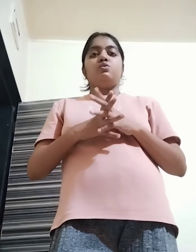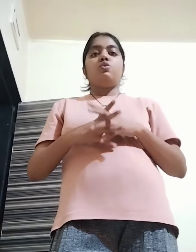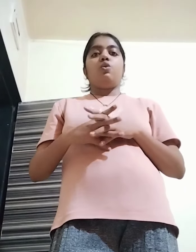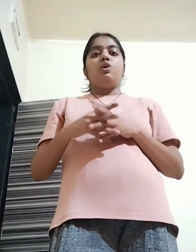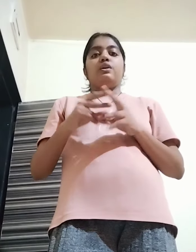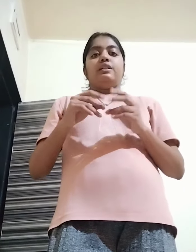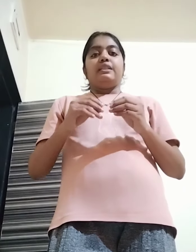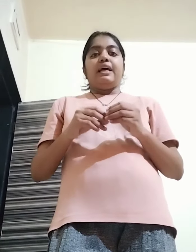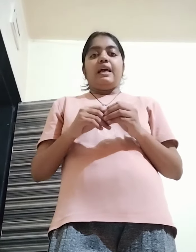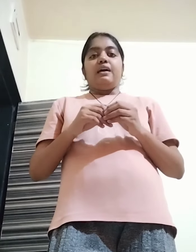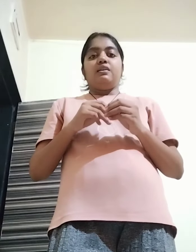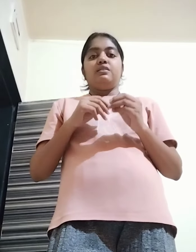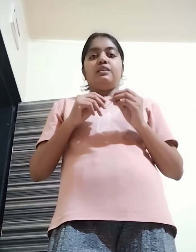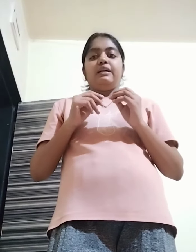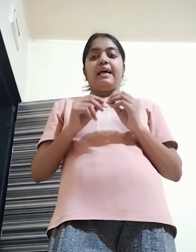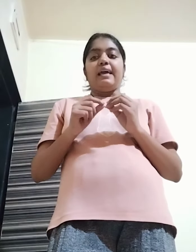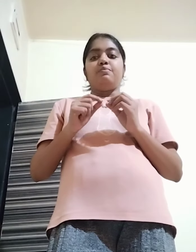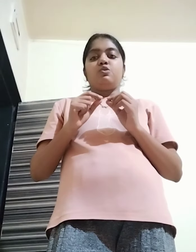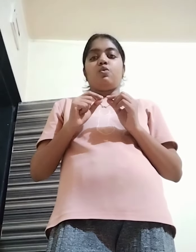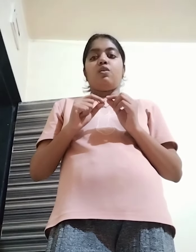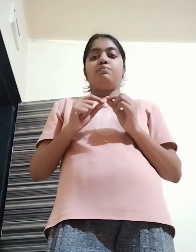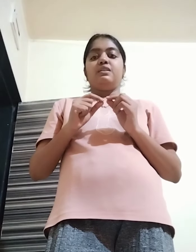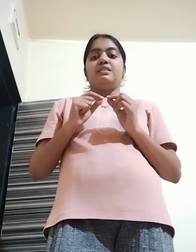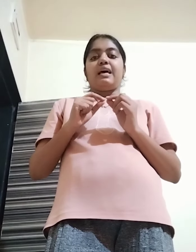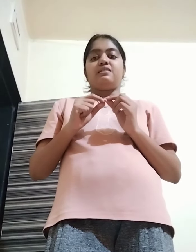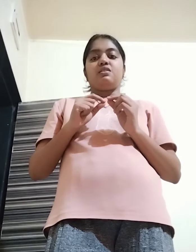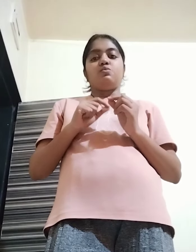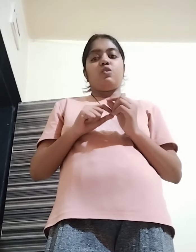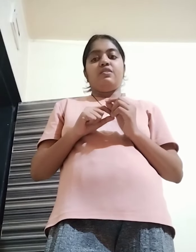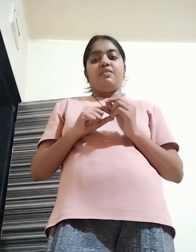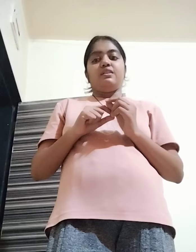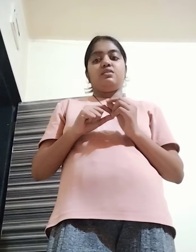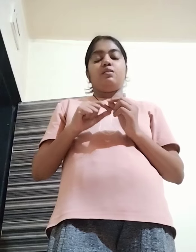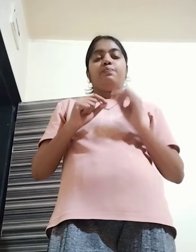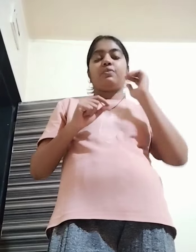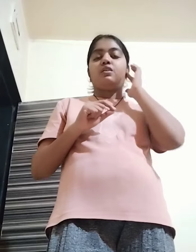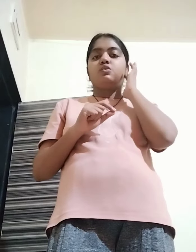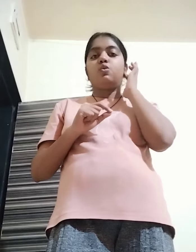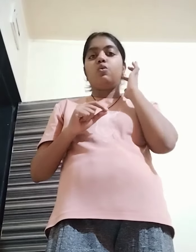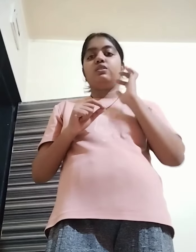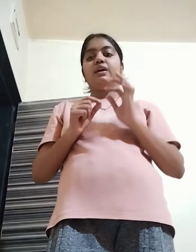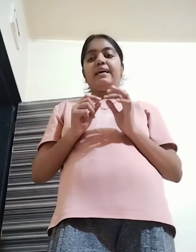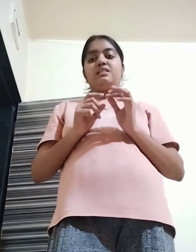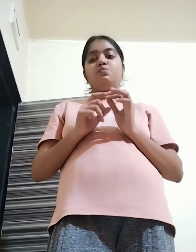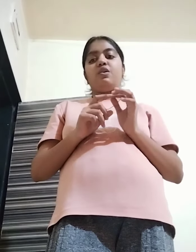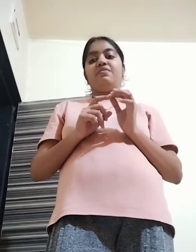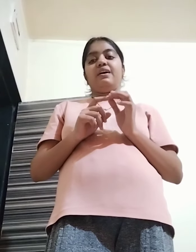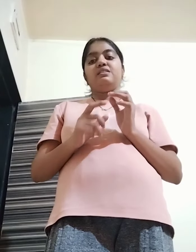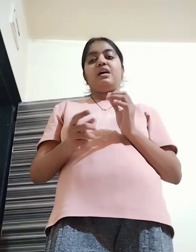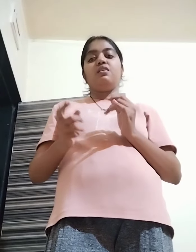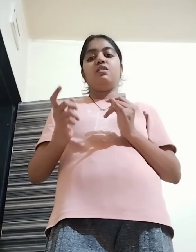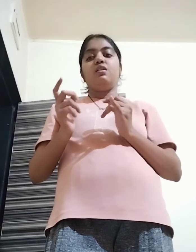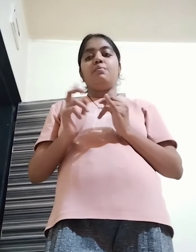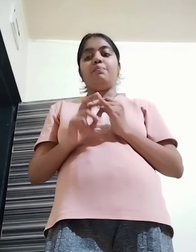So there are the types of these access modifiers. So the access modifiers are